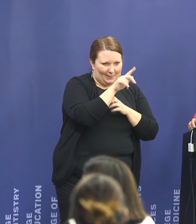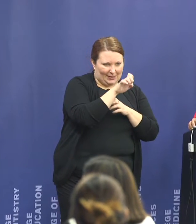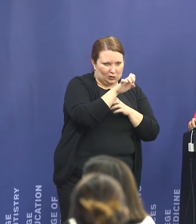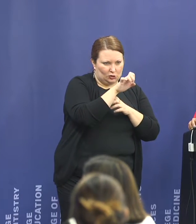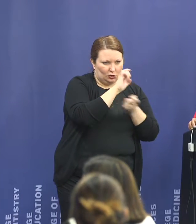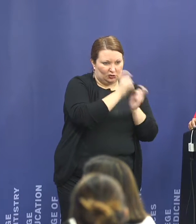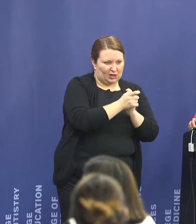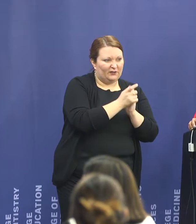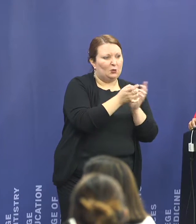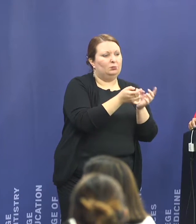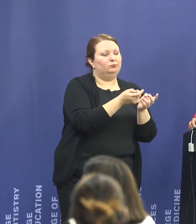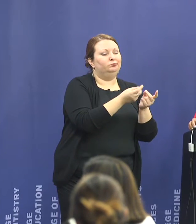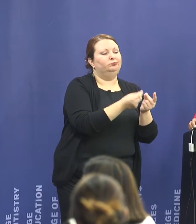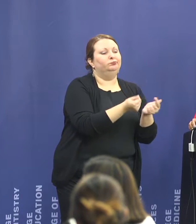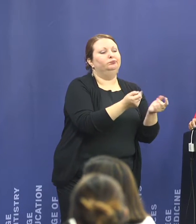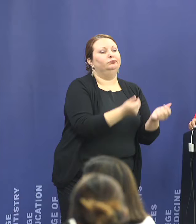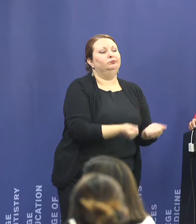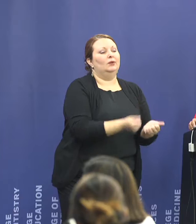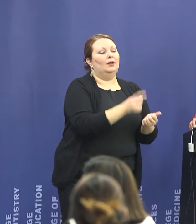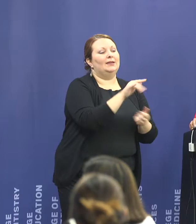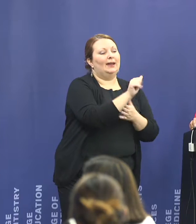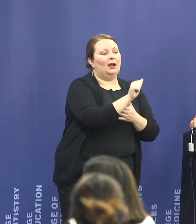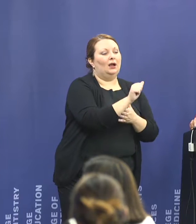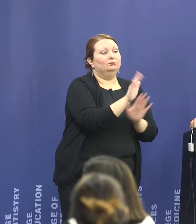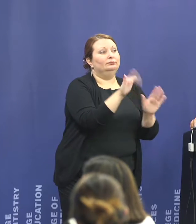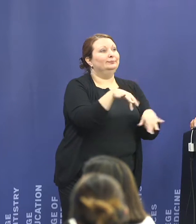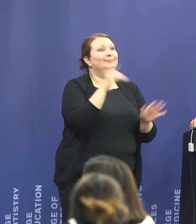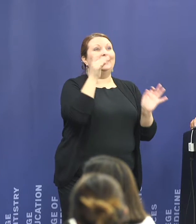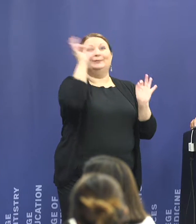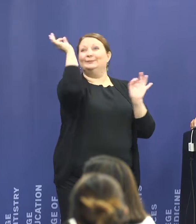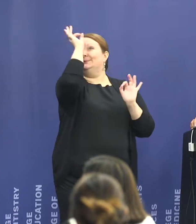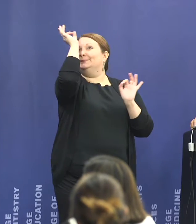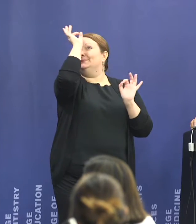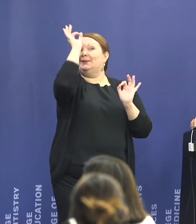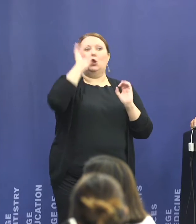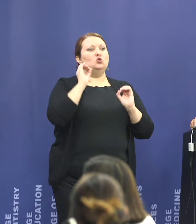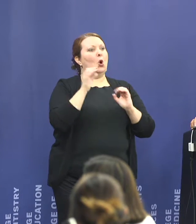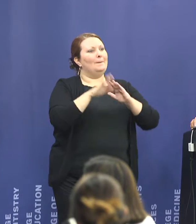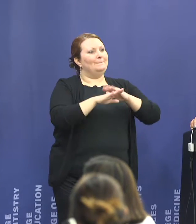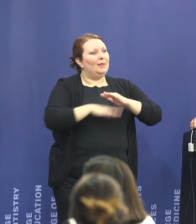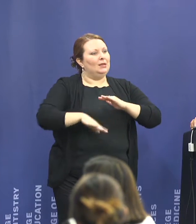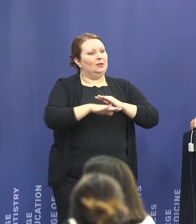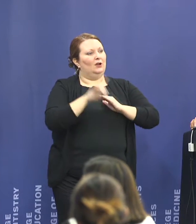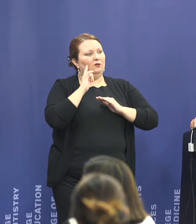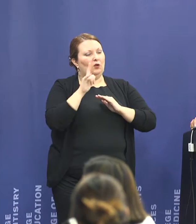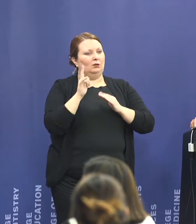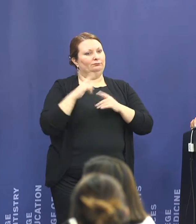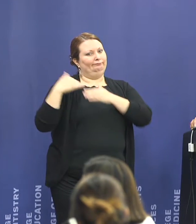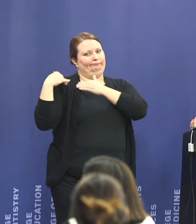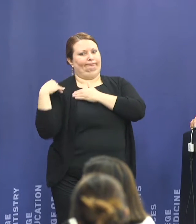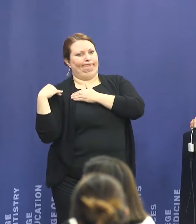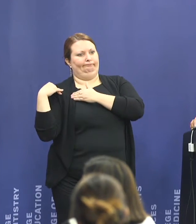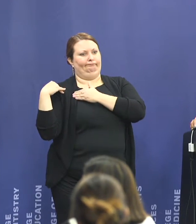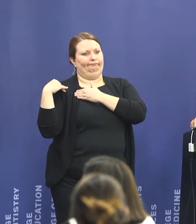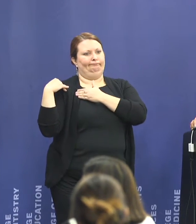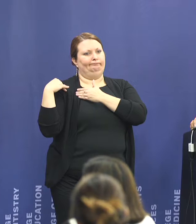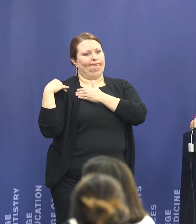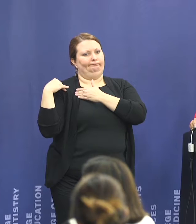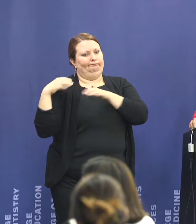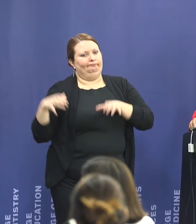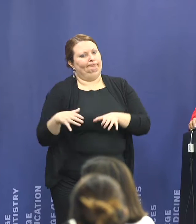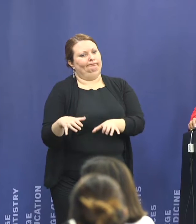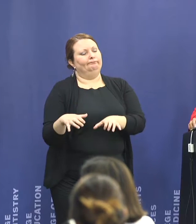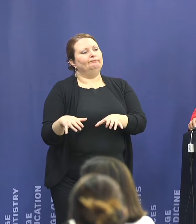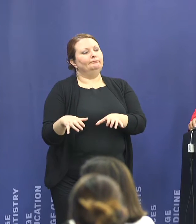data, hear no evil, see no evil, right? So we will have no basis for any kind of accountability, and